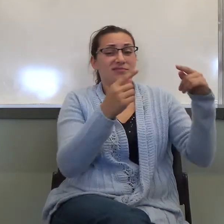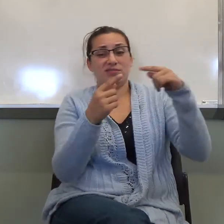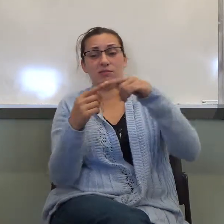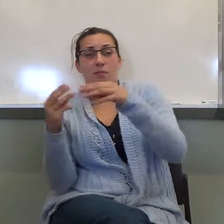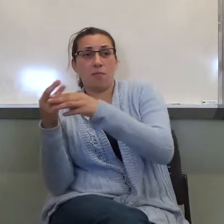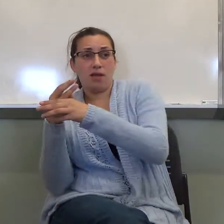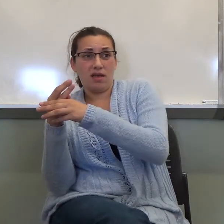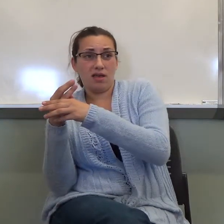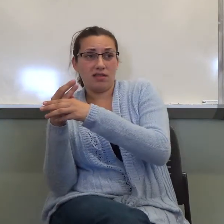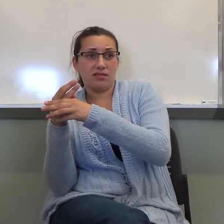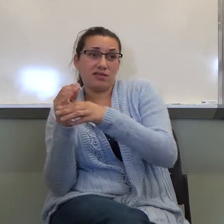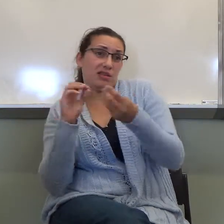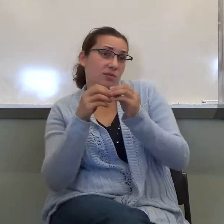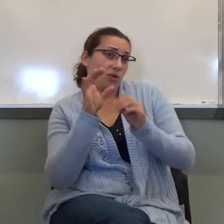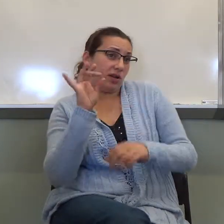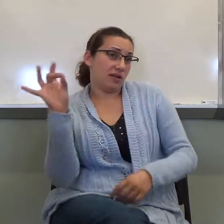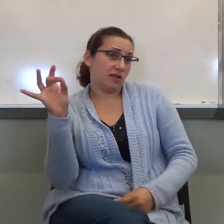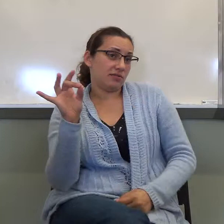88? Mm-hmm.